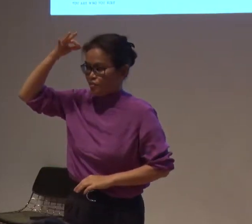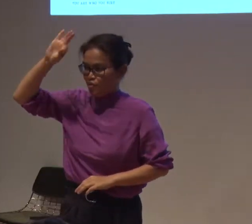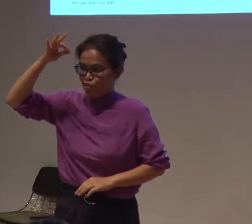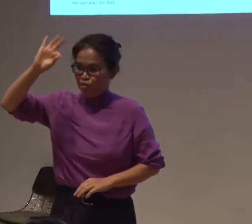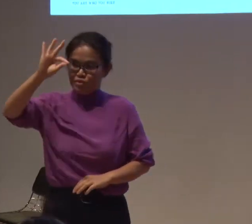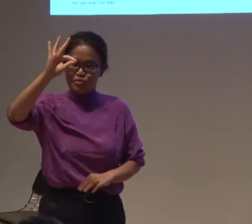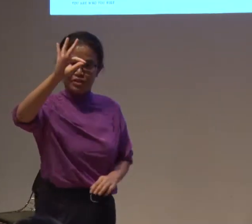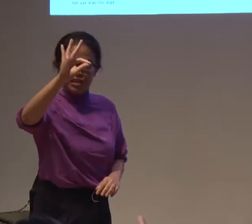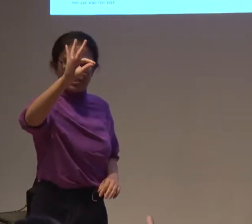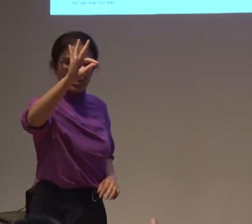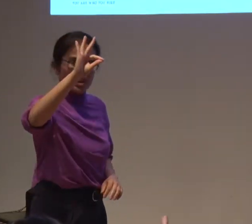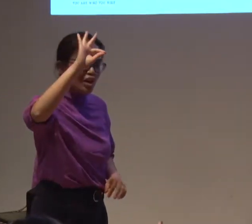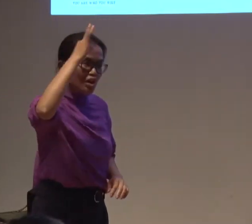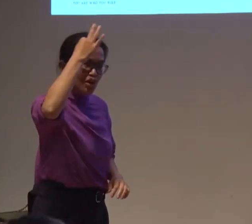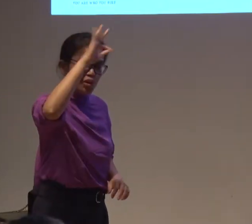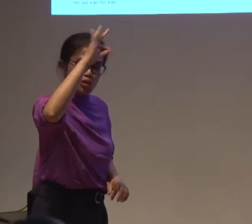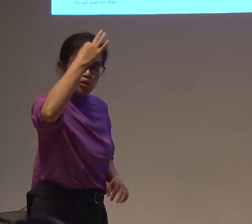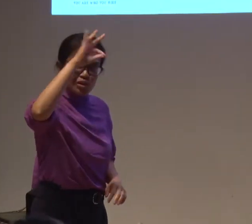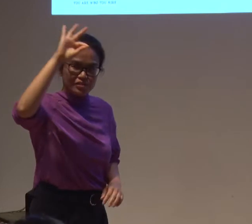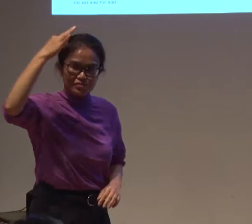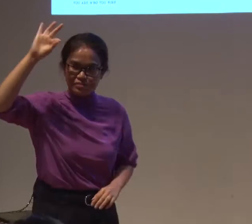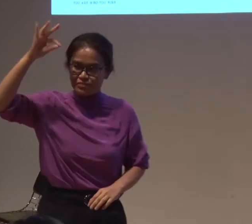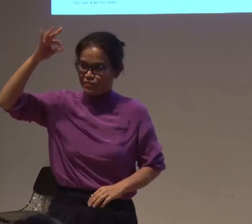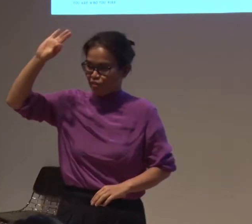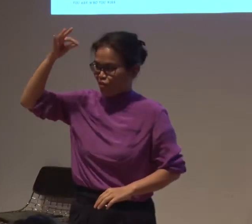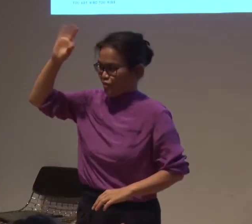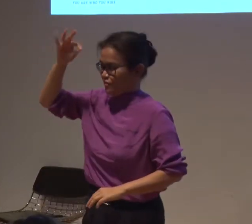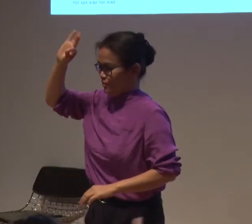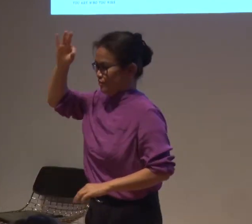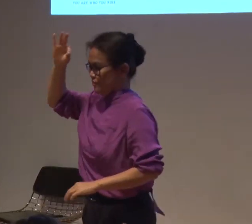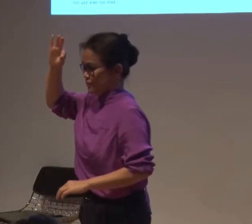one. It means learn. To learn.